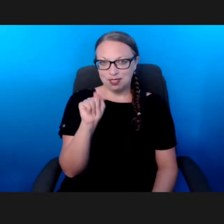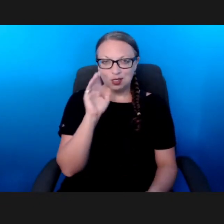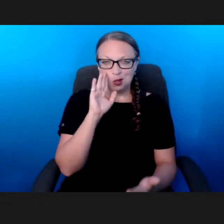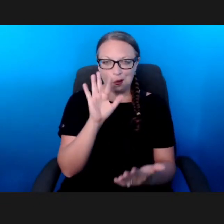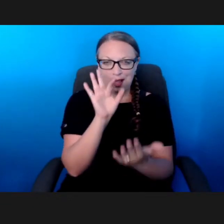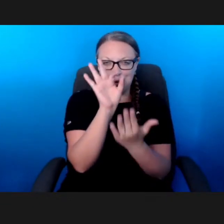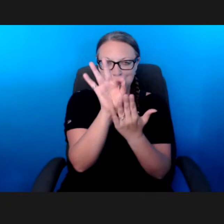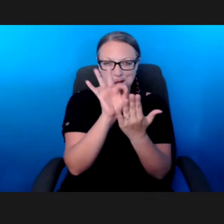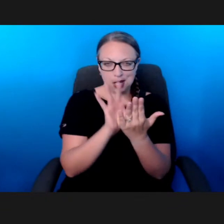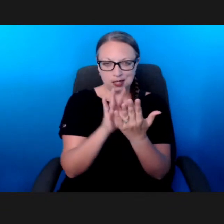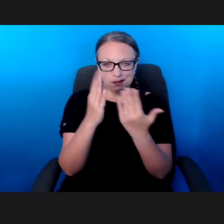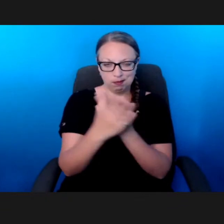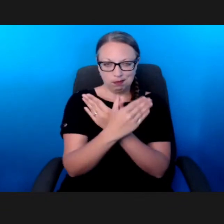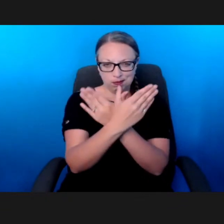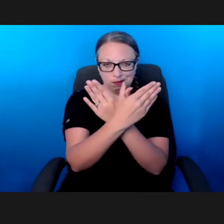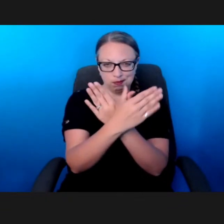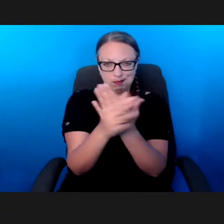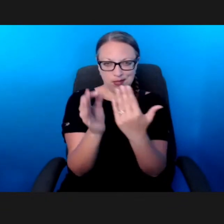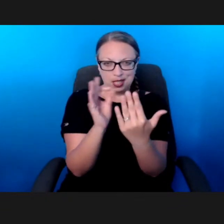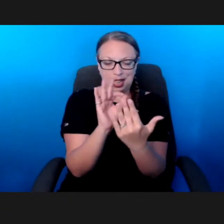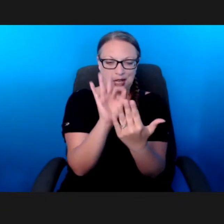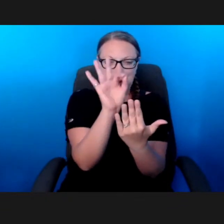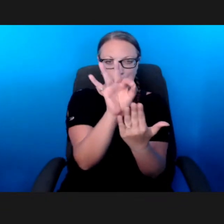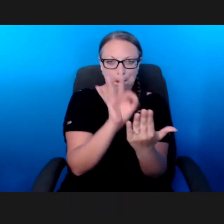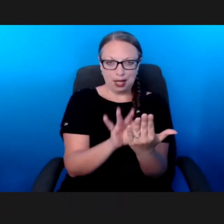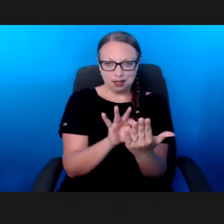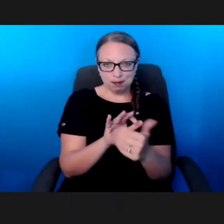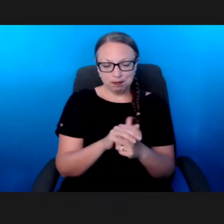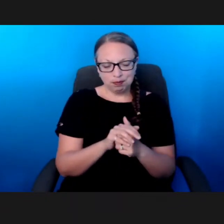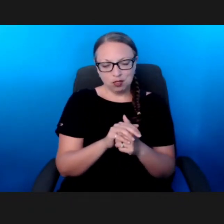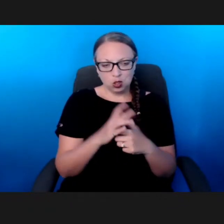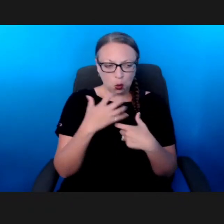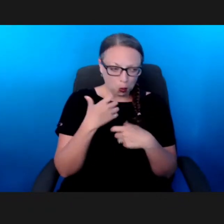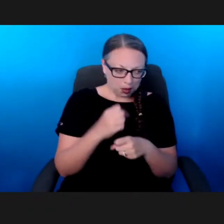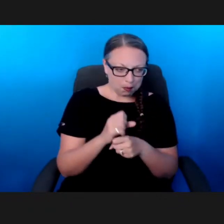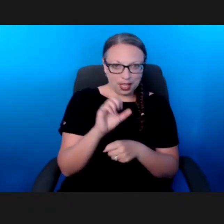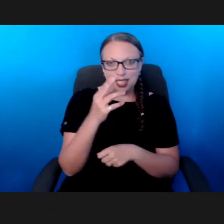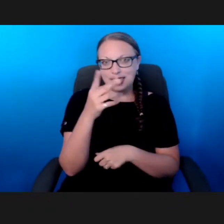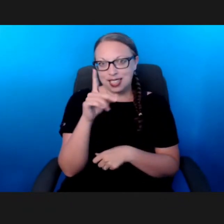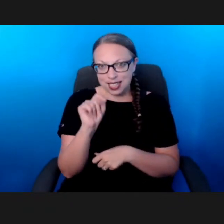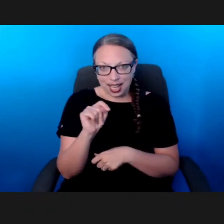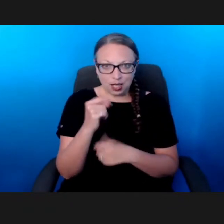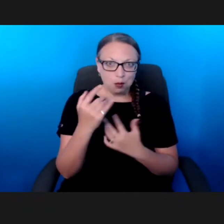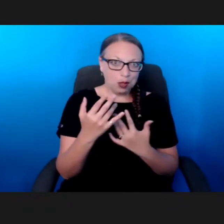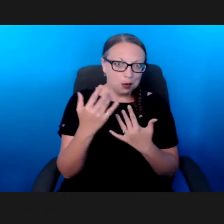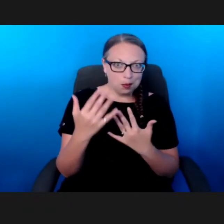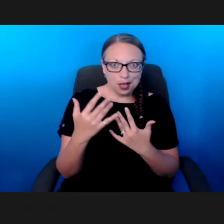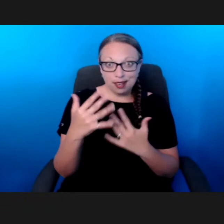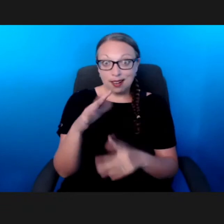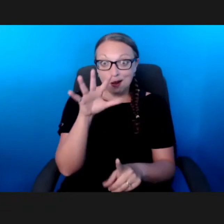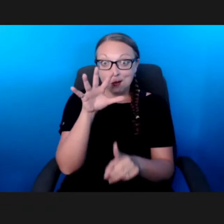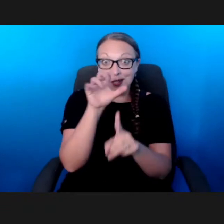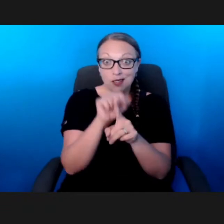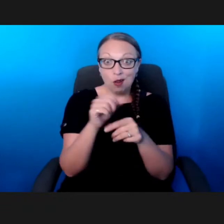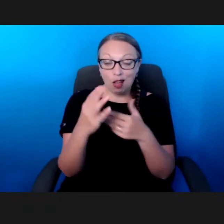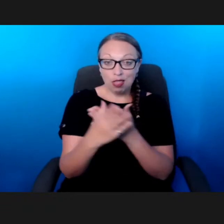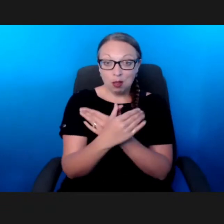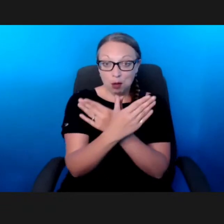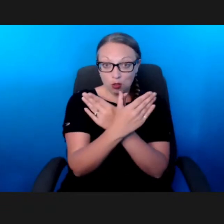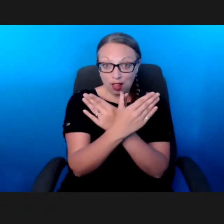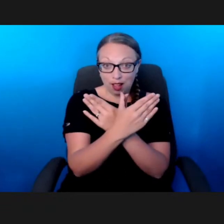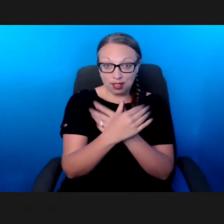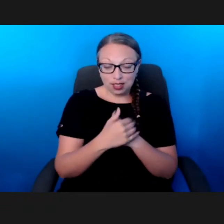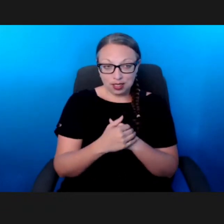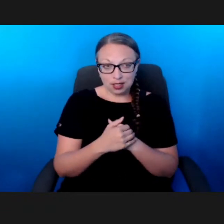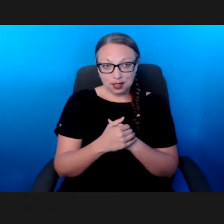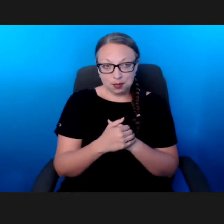we made a butterfly net out of a coat hanger and some cheesecloth and waited, and by God, we caught the butterfly. And as soon